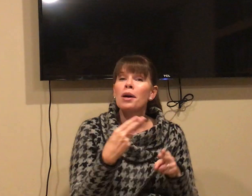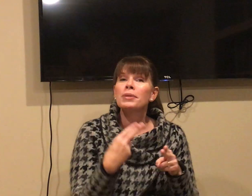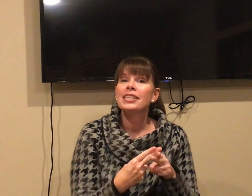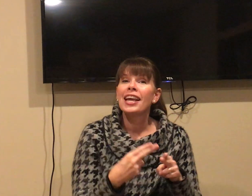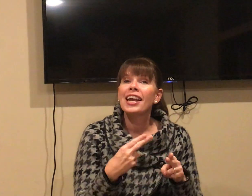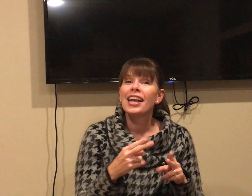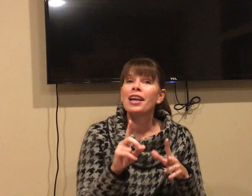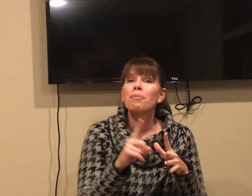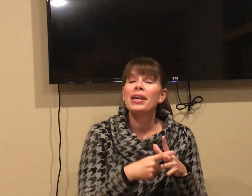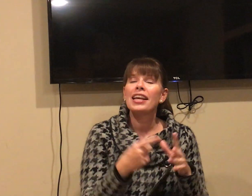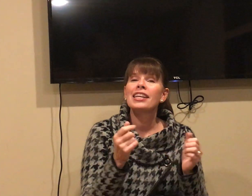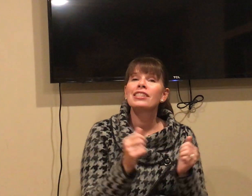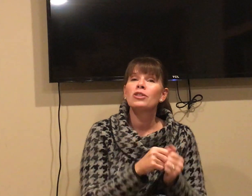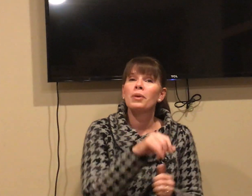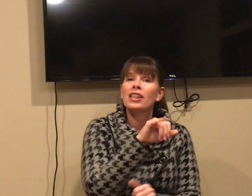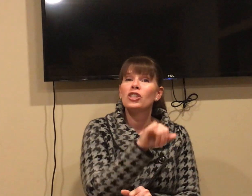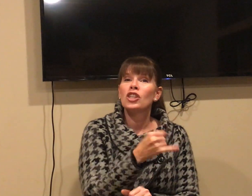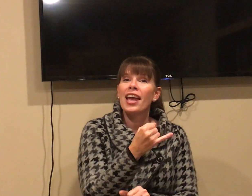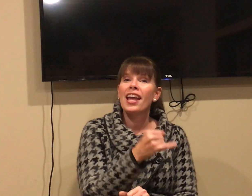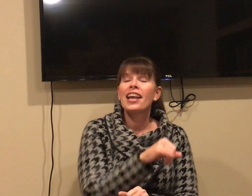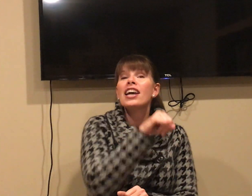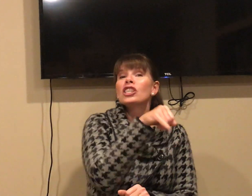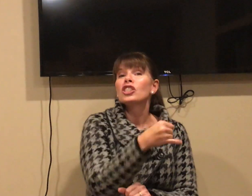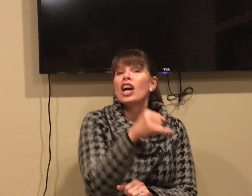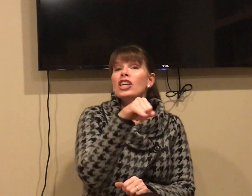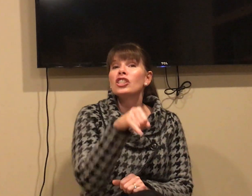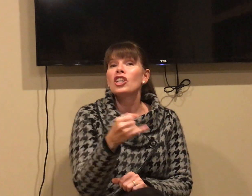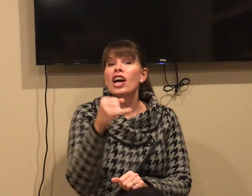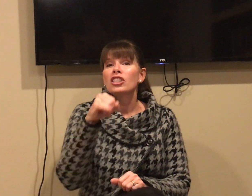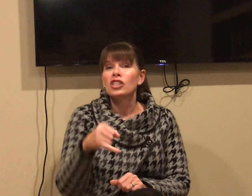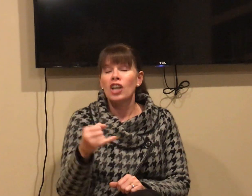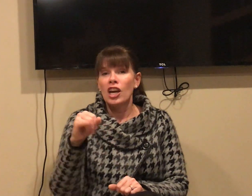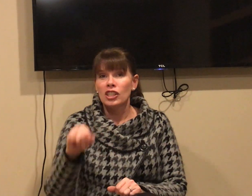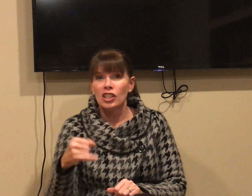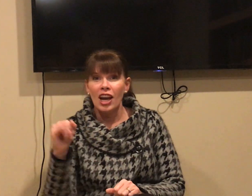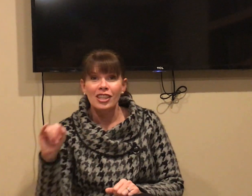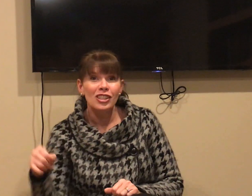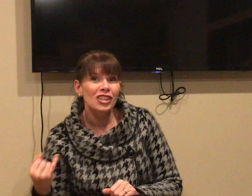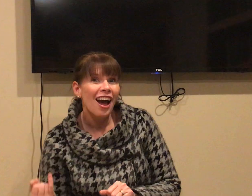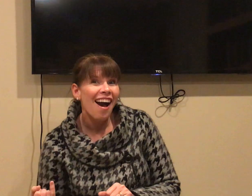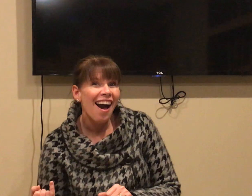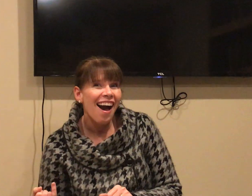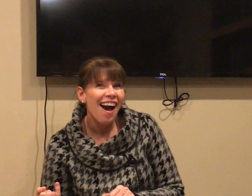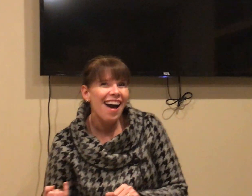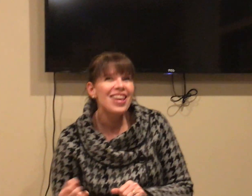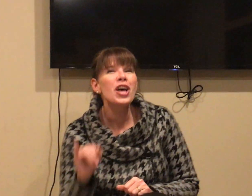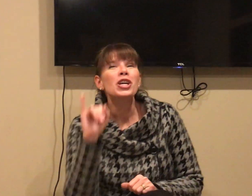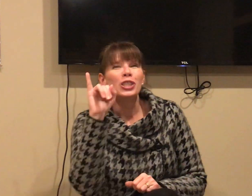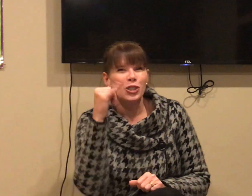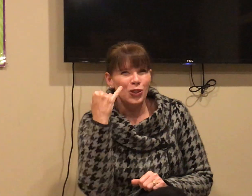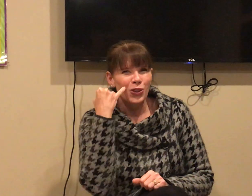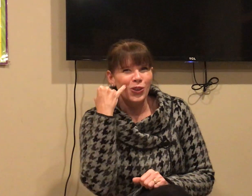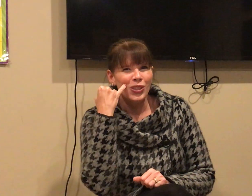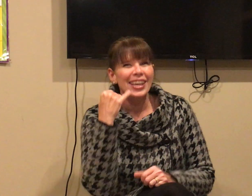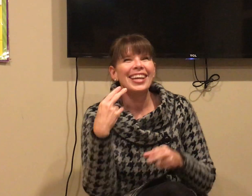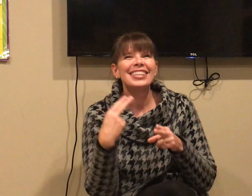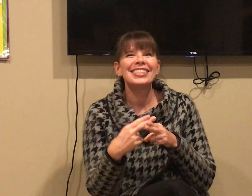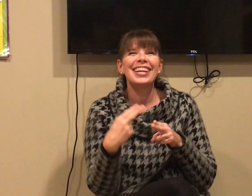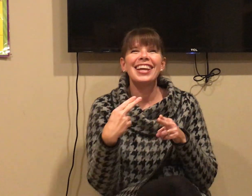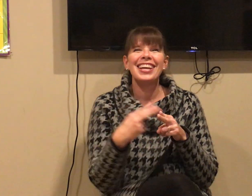Jacob's name begins with J. Ja, ja, ja, ja, ja. Julian's